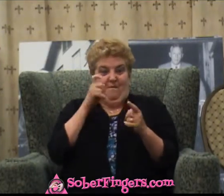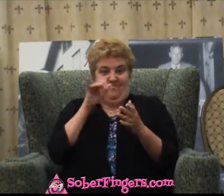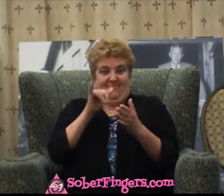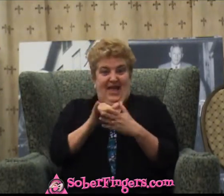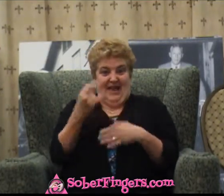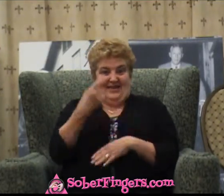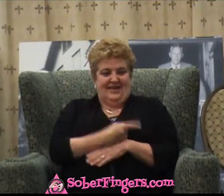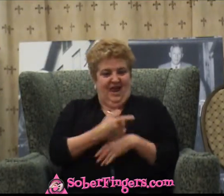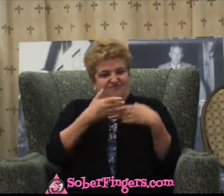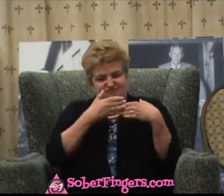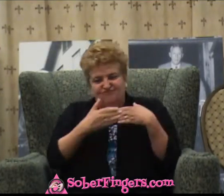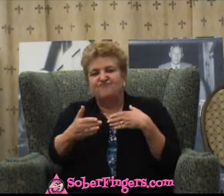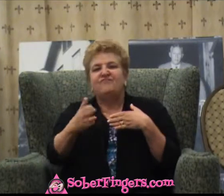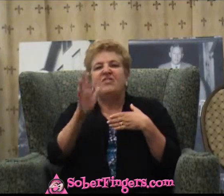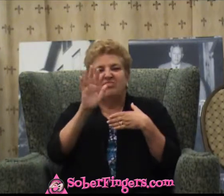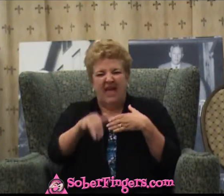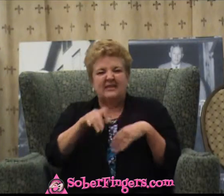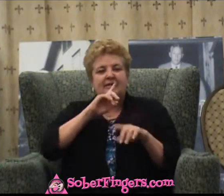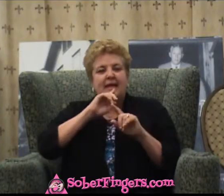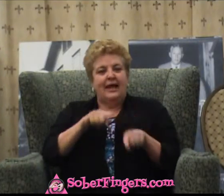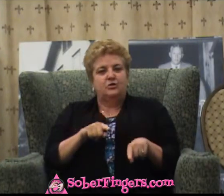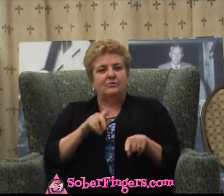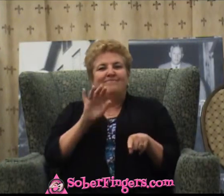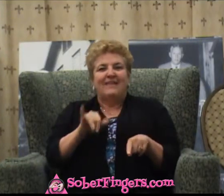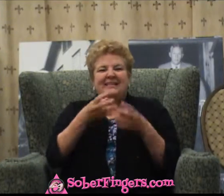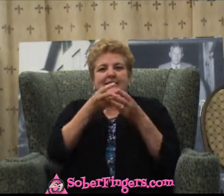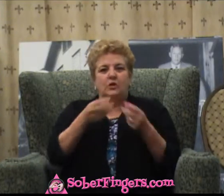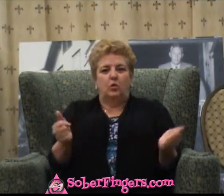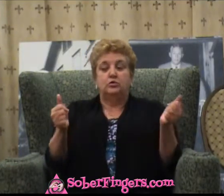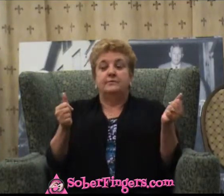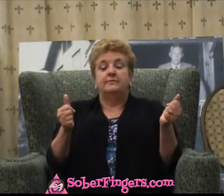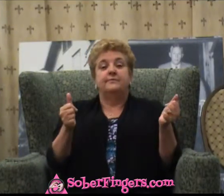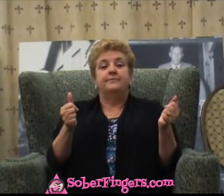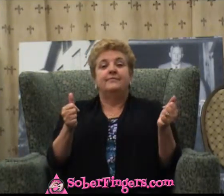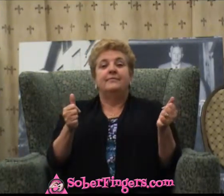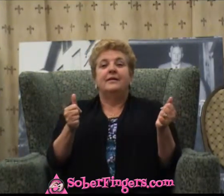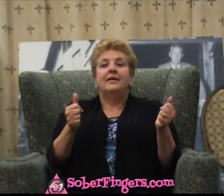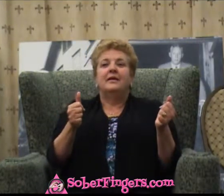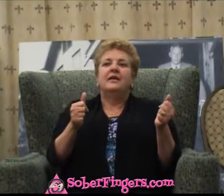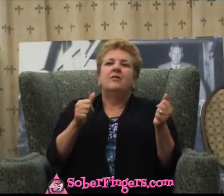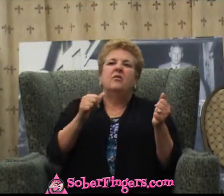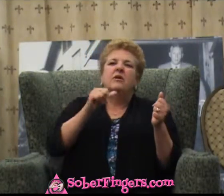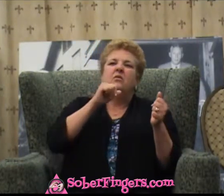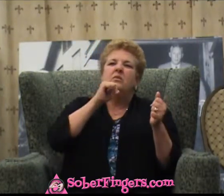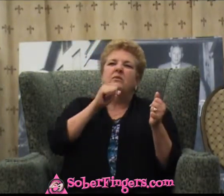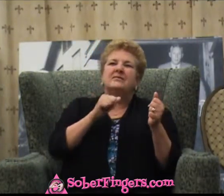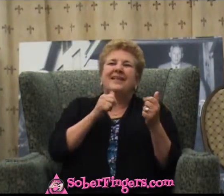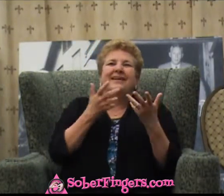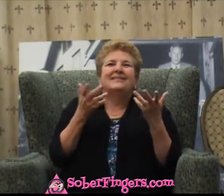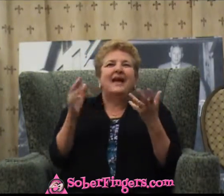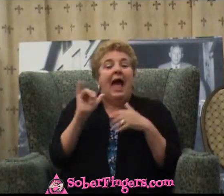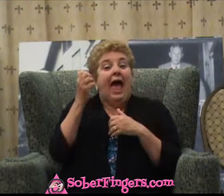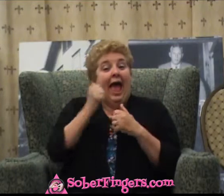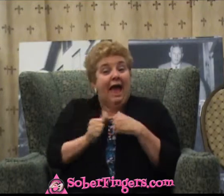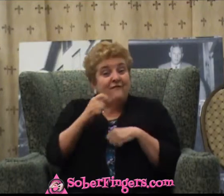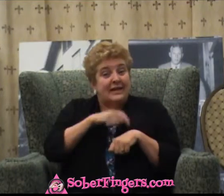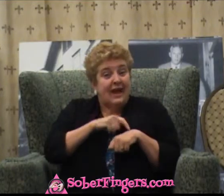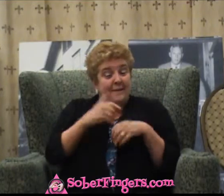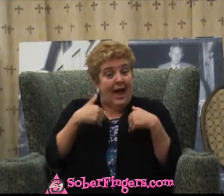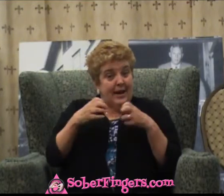my solution. It was nothing like I started out just having a couple of beers. Every single time I had an opportunity from the age of 14 years